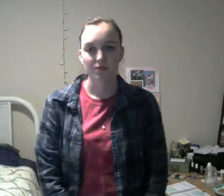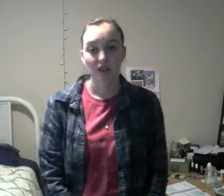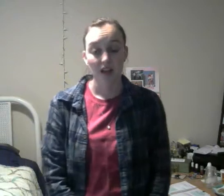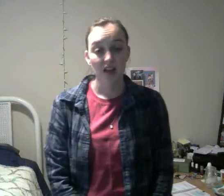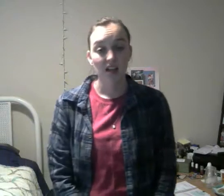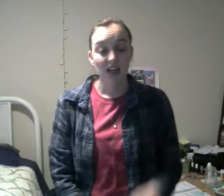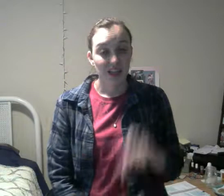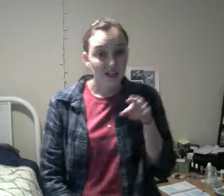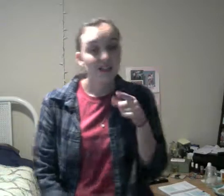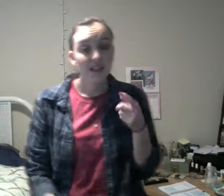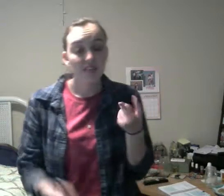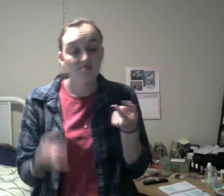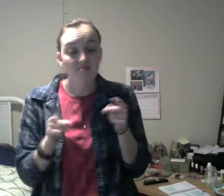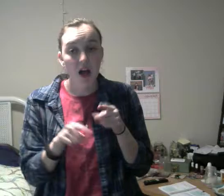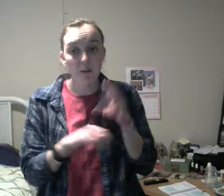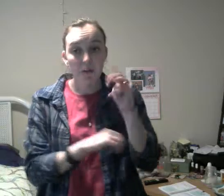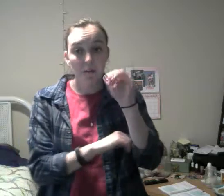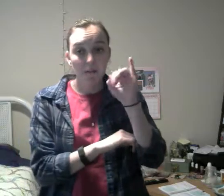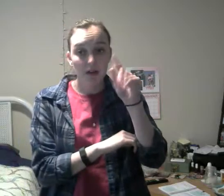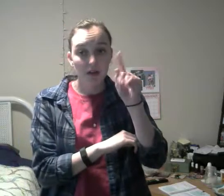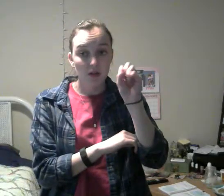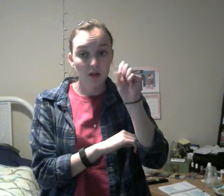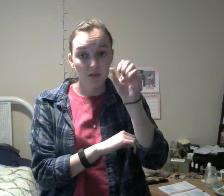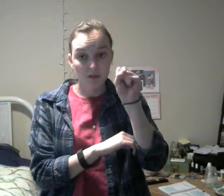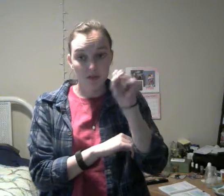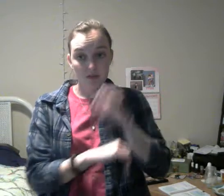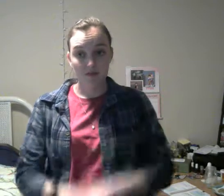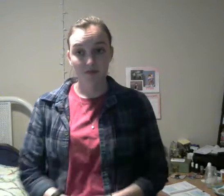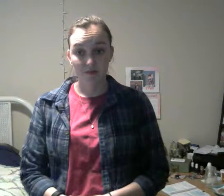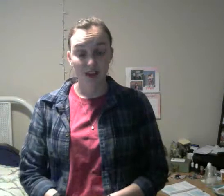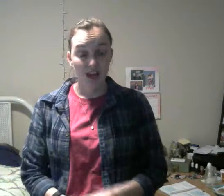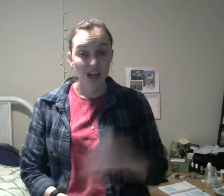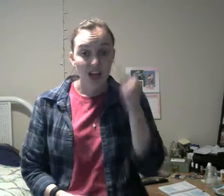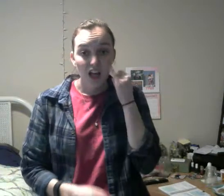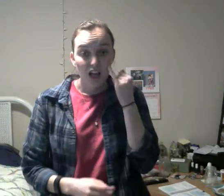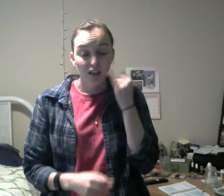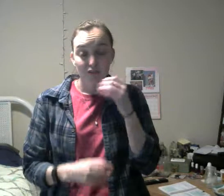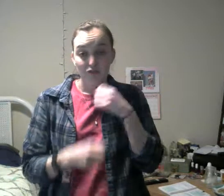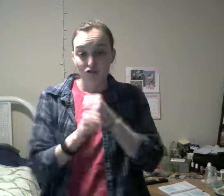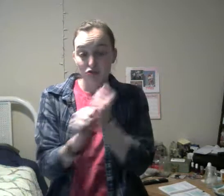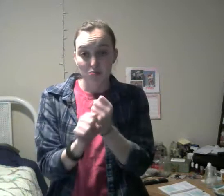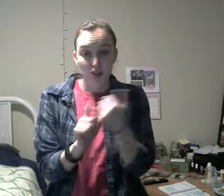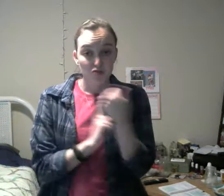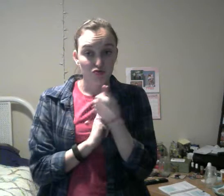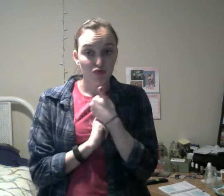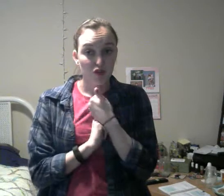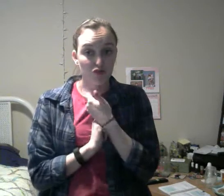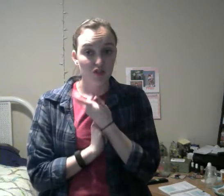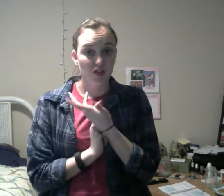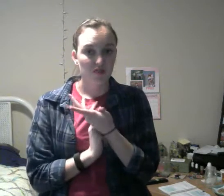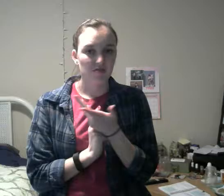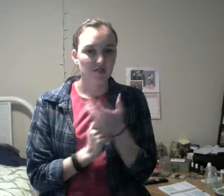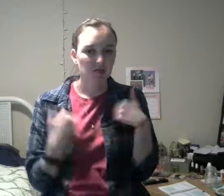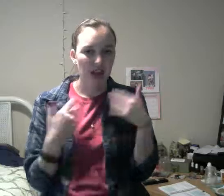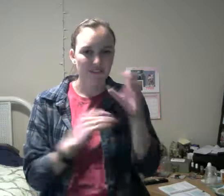of mitosis. If you reproduce asexually, you're going to make cells in a new organism through that. Let's go to meiosis then. Meiosis,